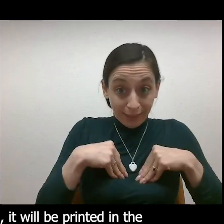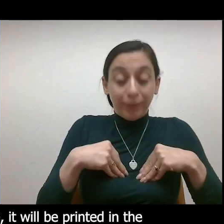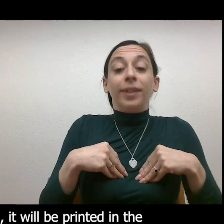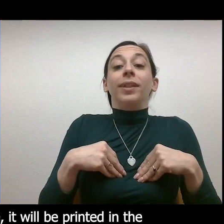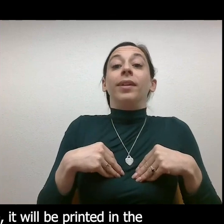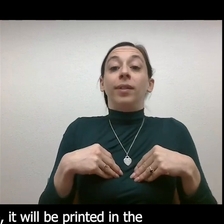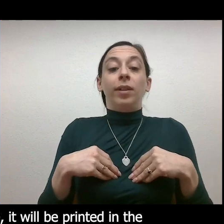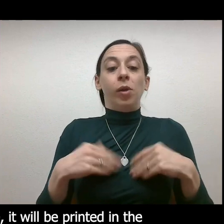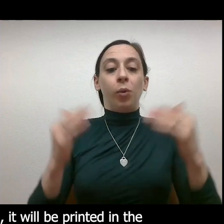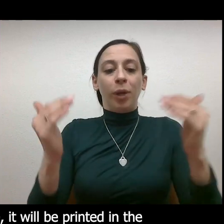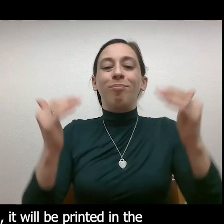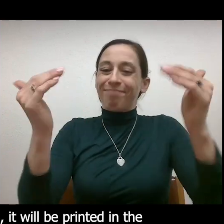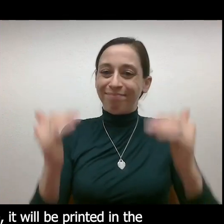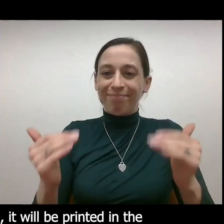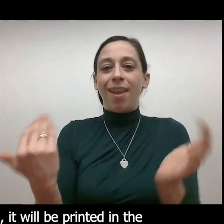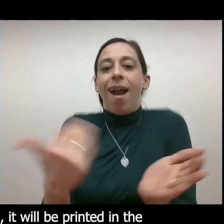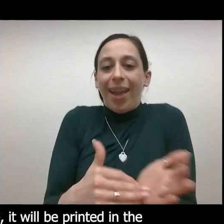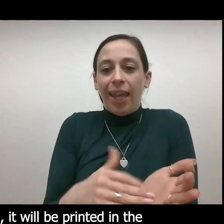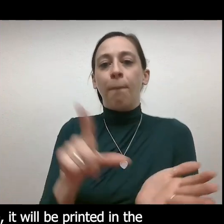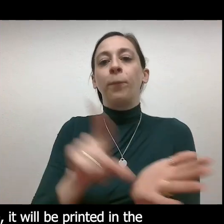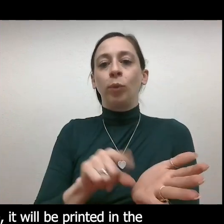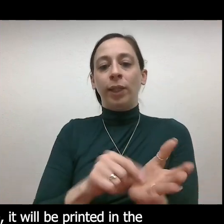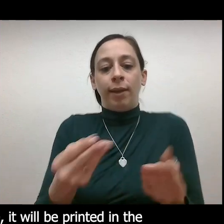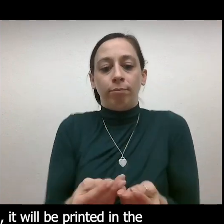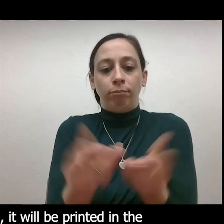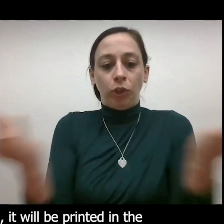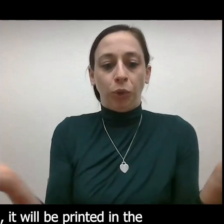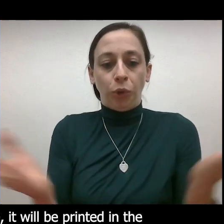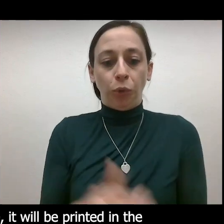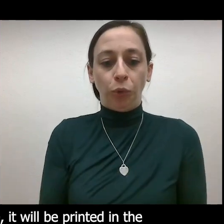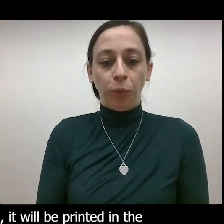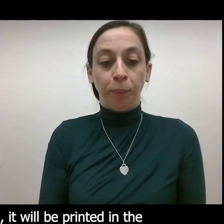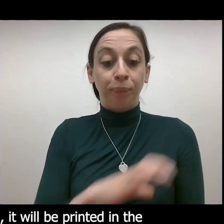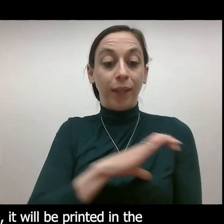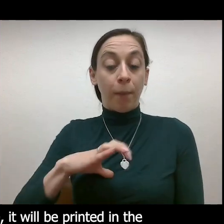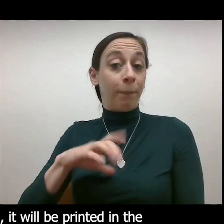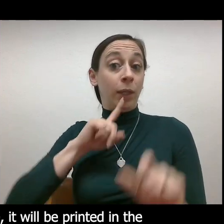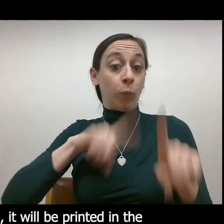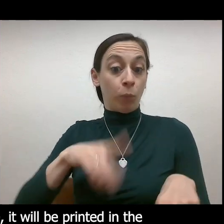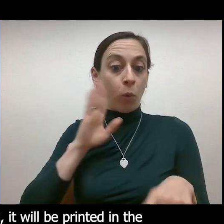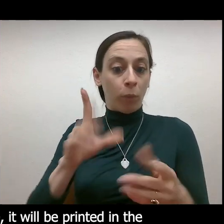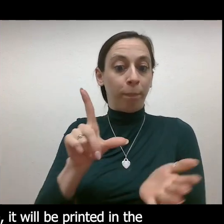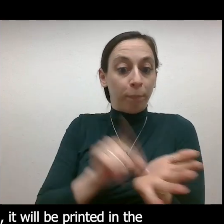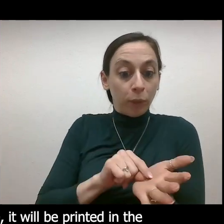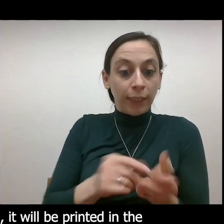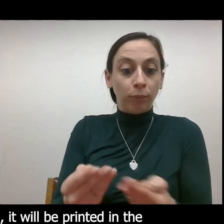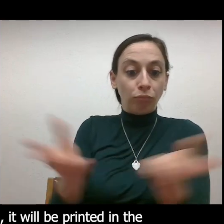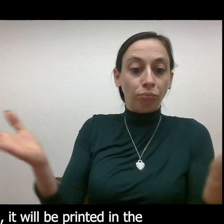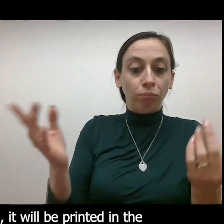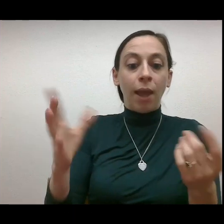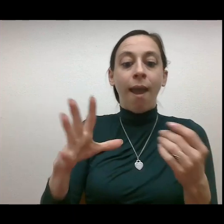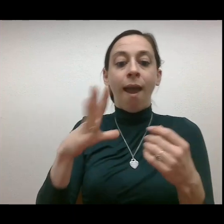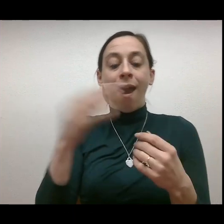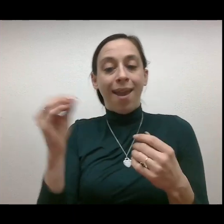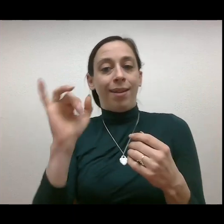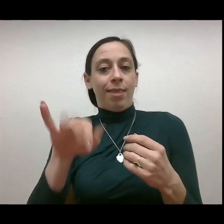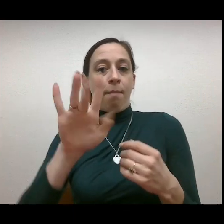dead. If it does continue on to the next stage, it will be printed in the committee report and distributed. It will also